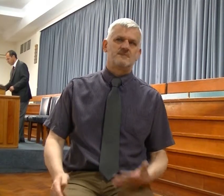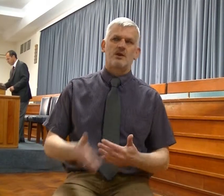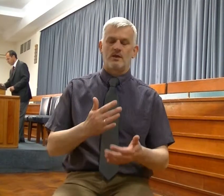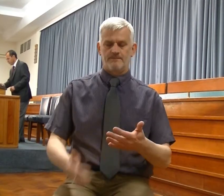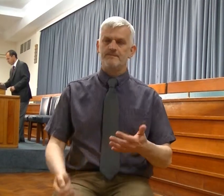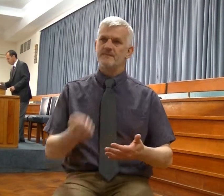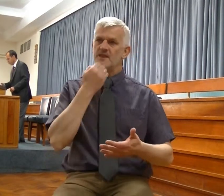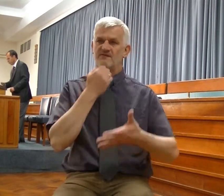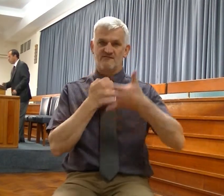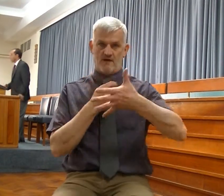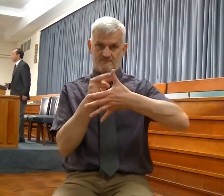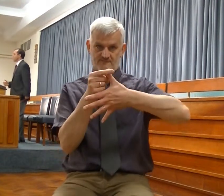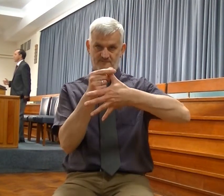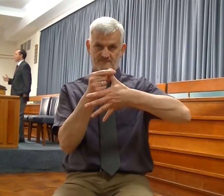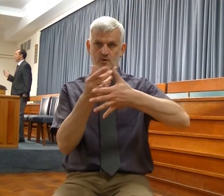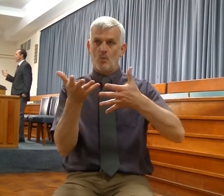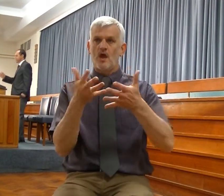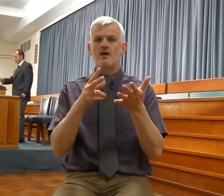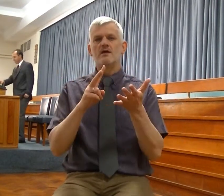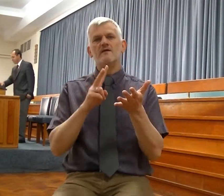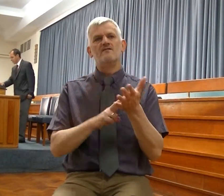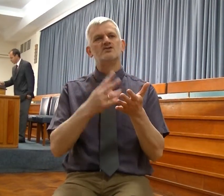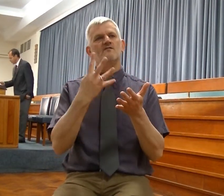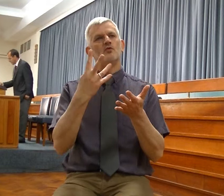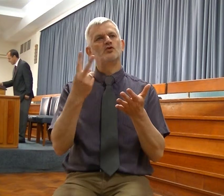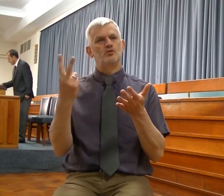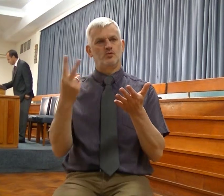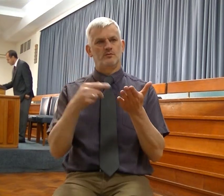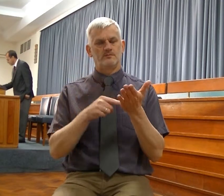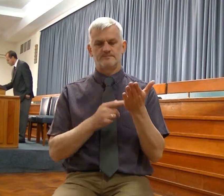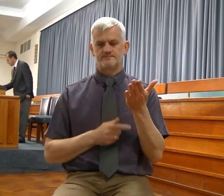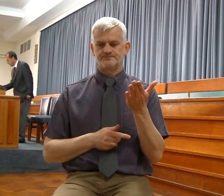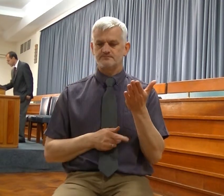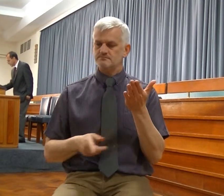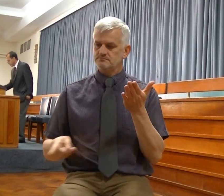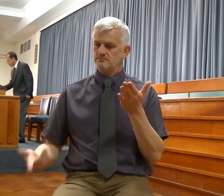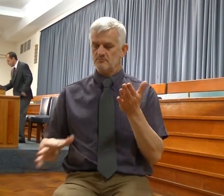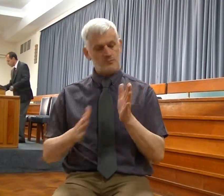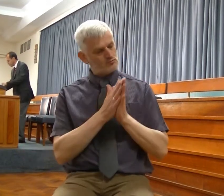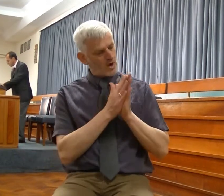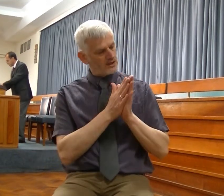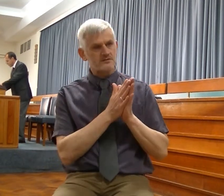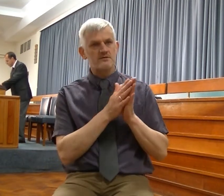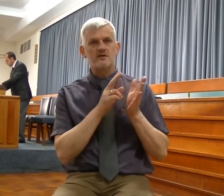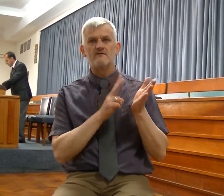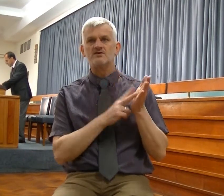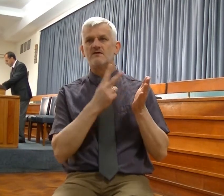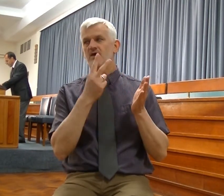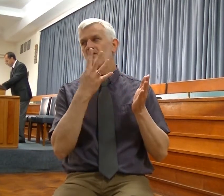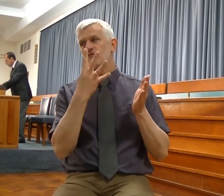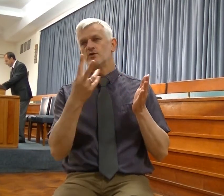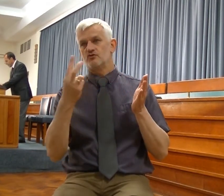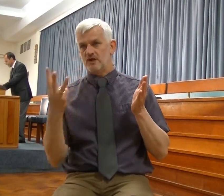And it is found in verse 42. He said, Christ, when he prays to Christ, he addressed Christ. In verse